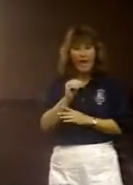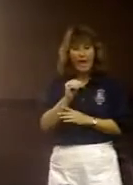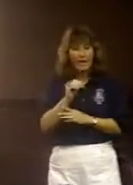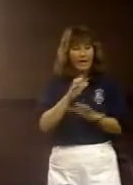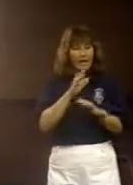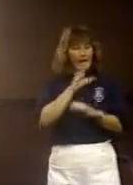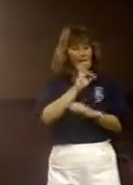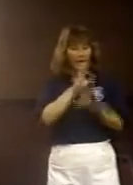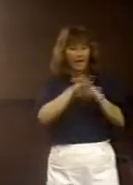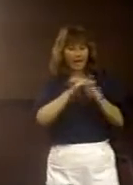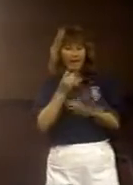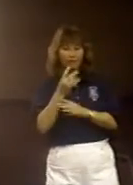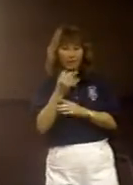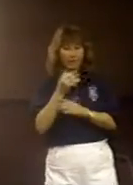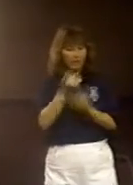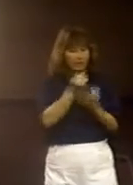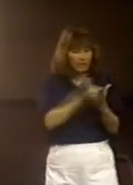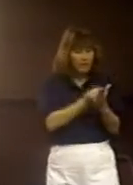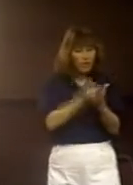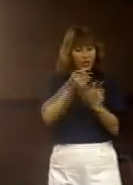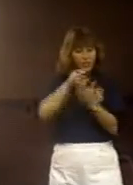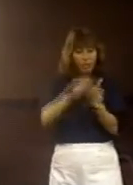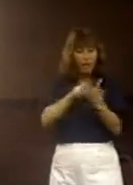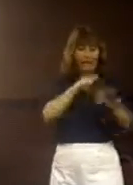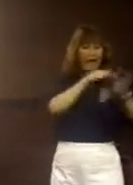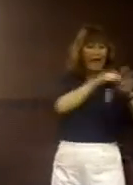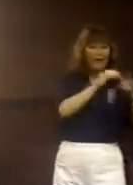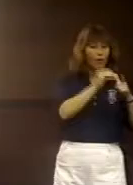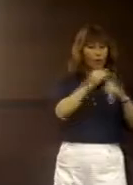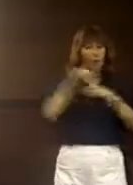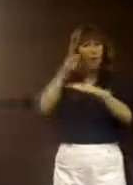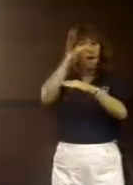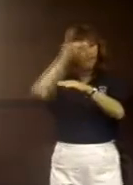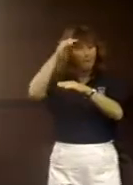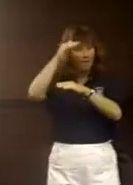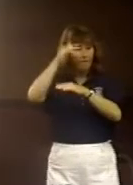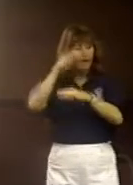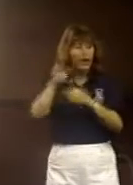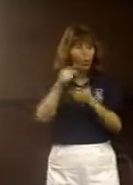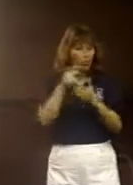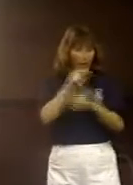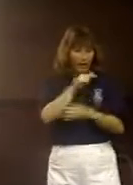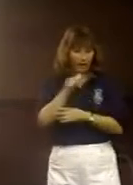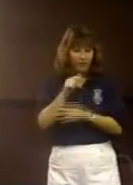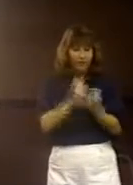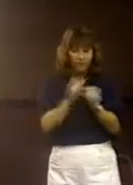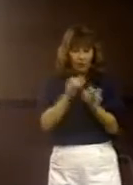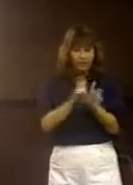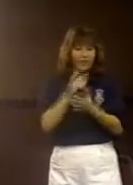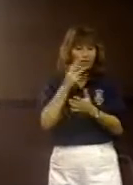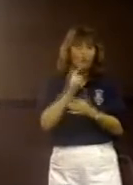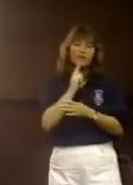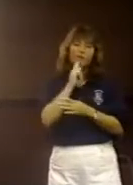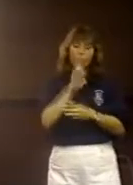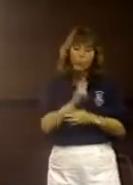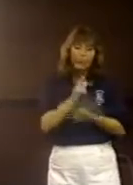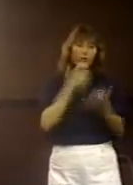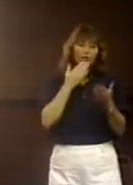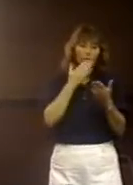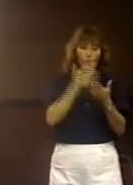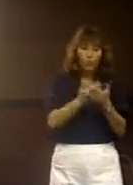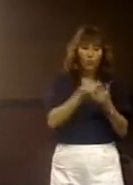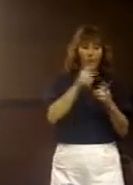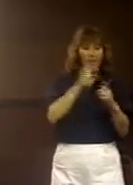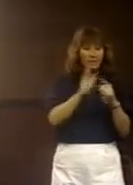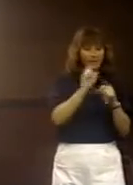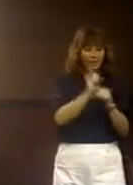and 9 out of 12 of the subjects read at or above grade level. So this was a really good